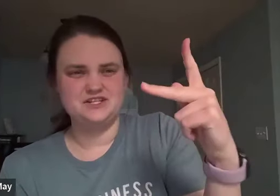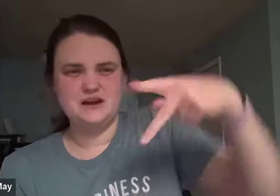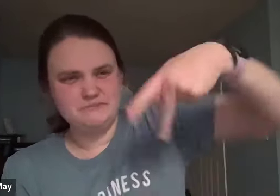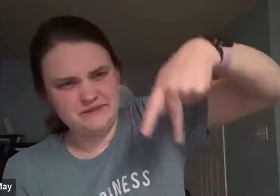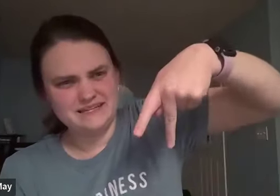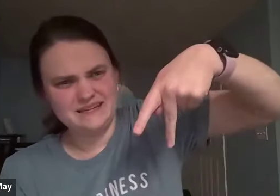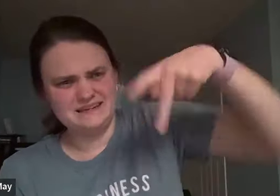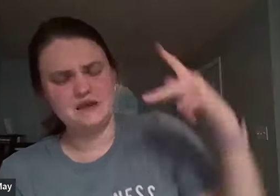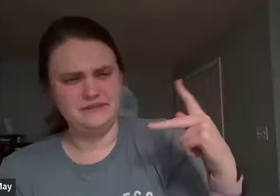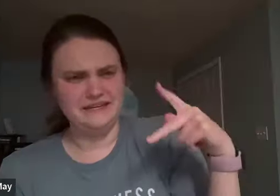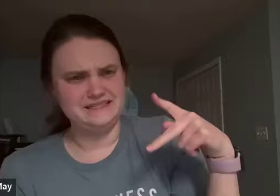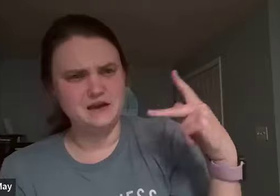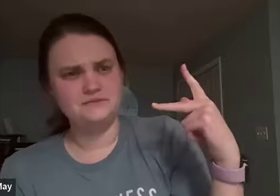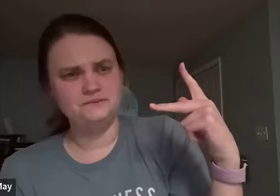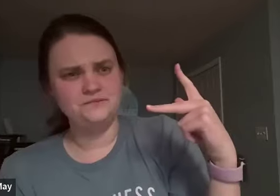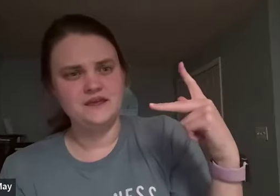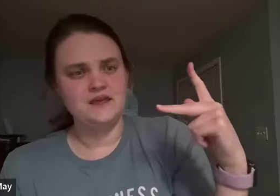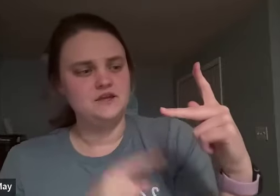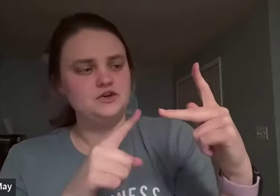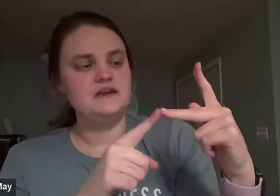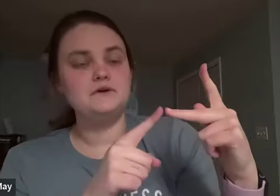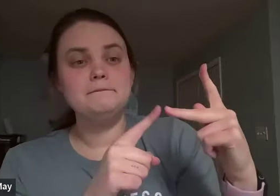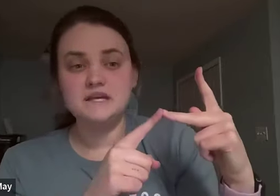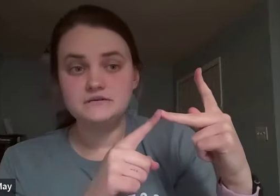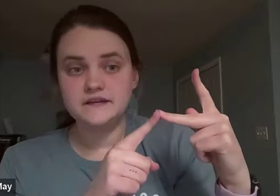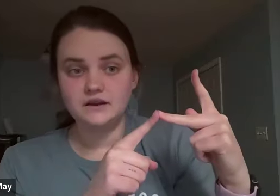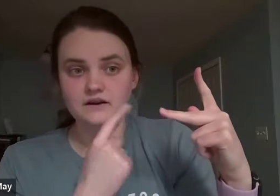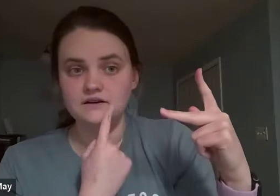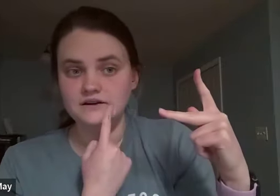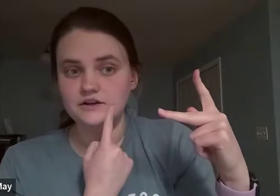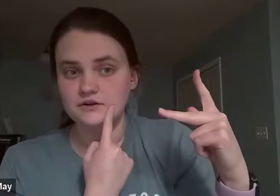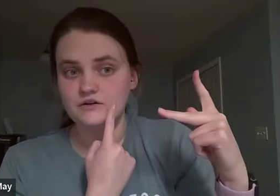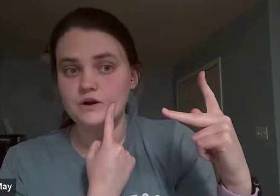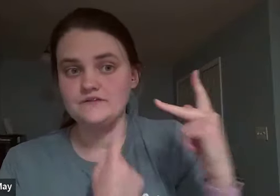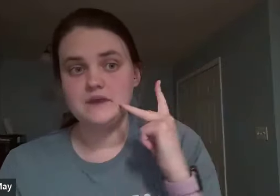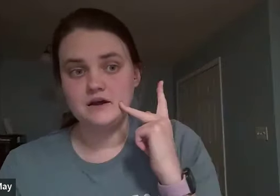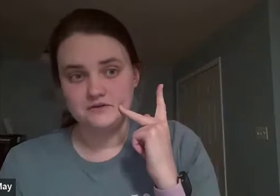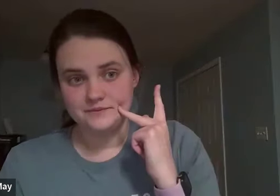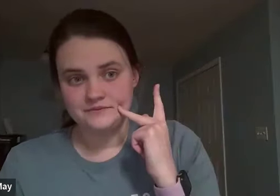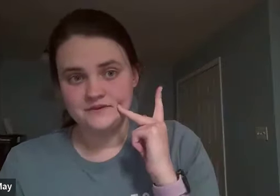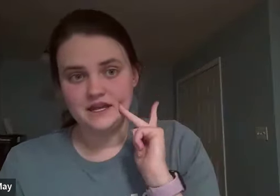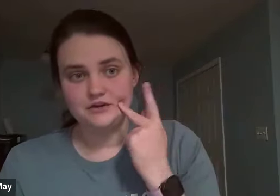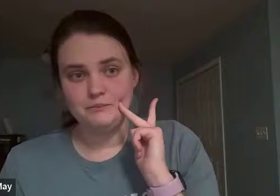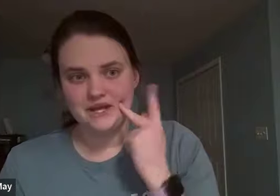you're not bending it down. You're going to have your middle finger go to the corner of your mouth and you go